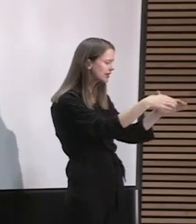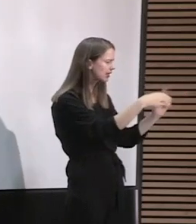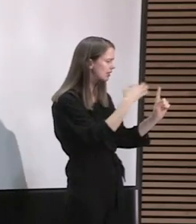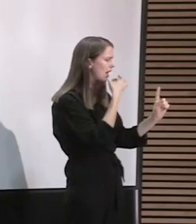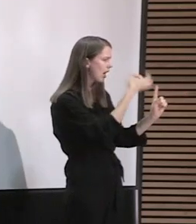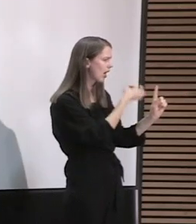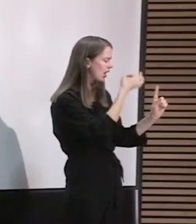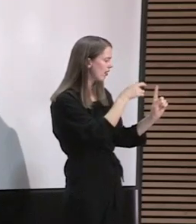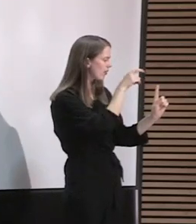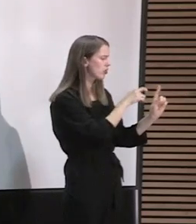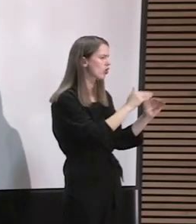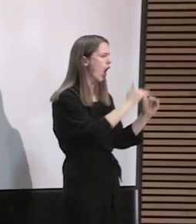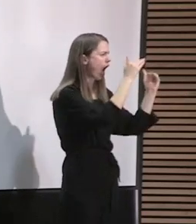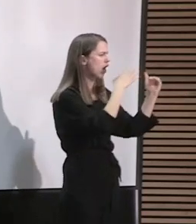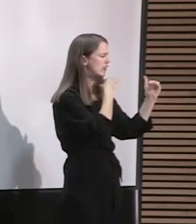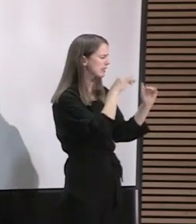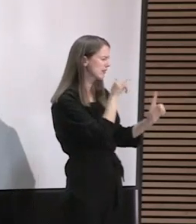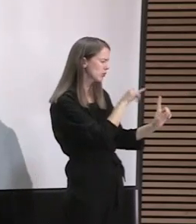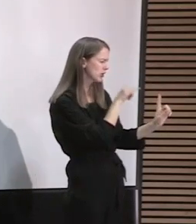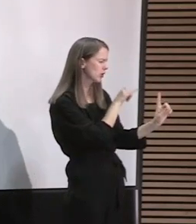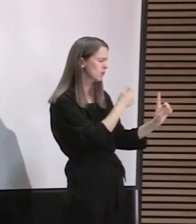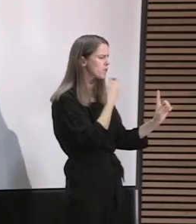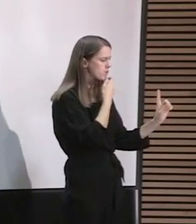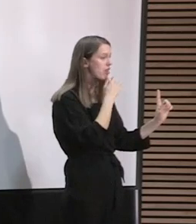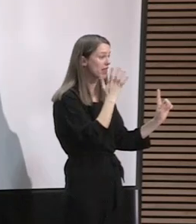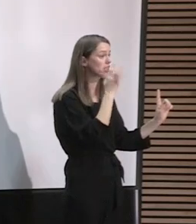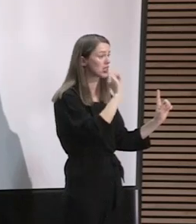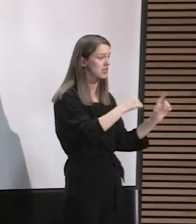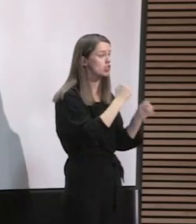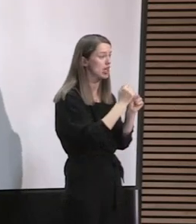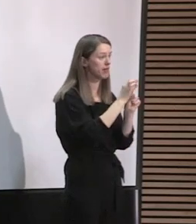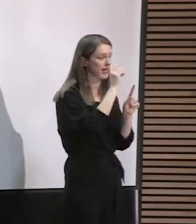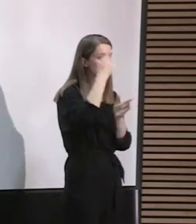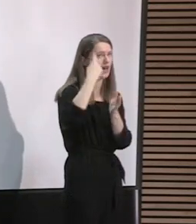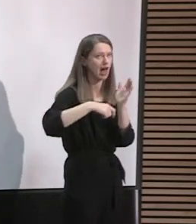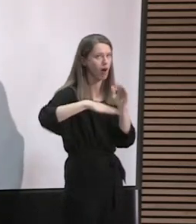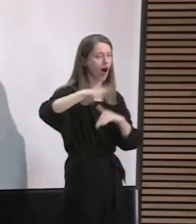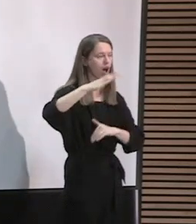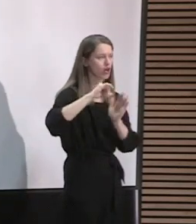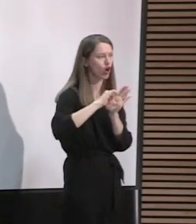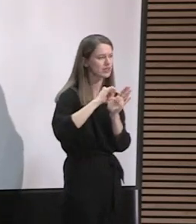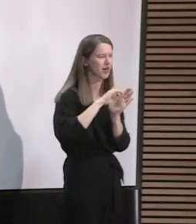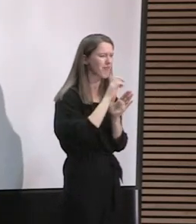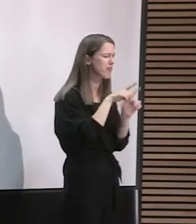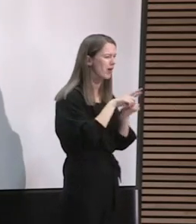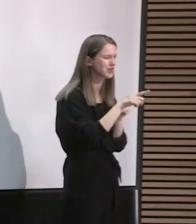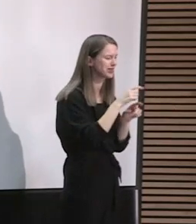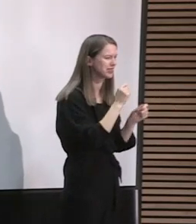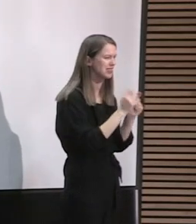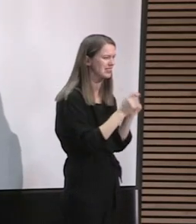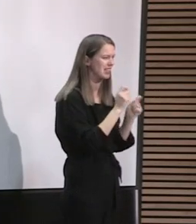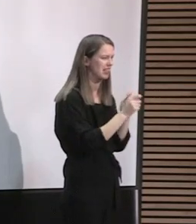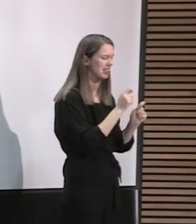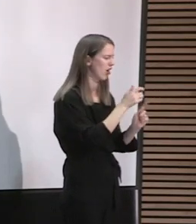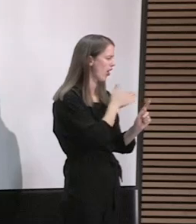it puts the person in a high index of suspicion, then yes, they can claim a higher fee, but the vast majority of the testing clearly